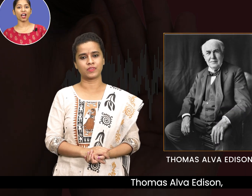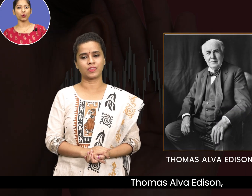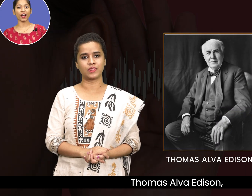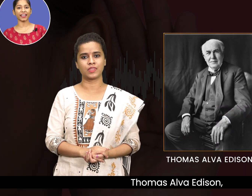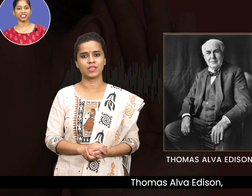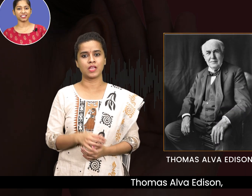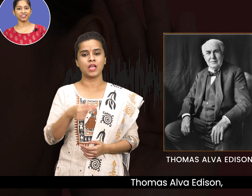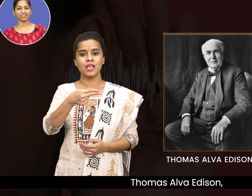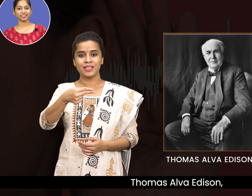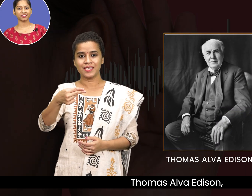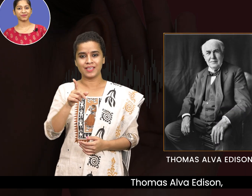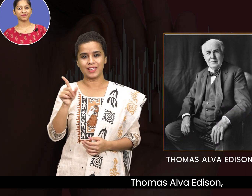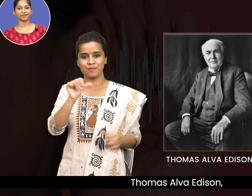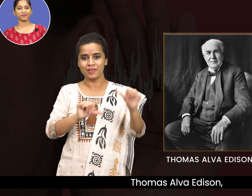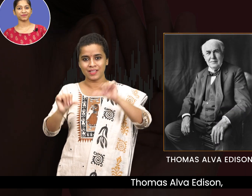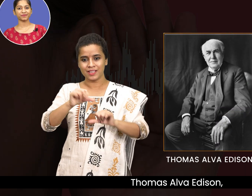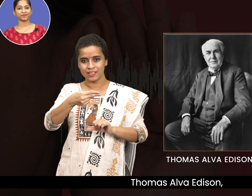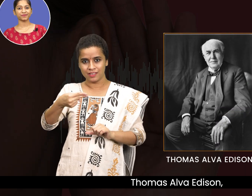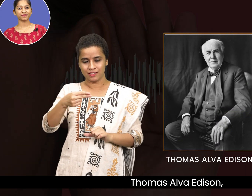Thomas Alva Edison